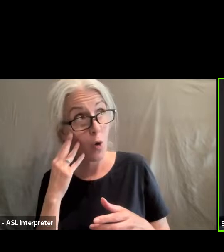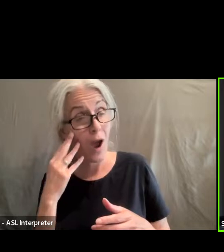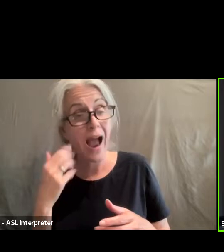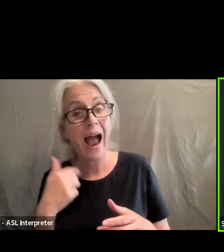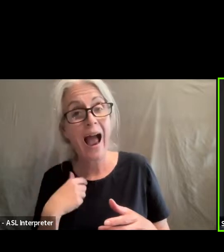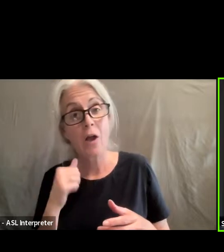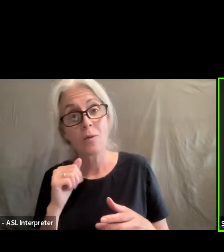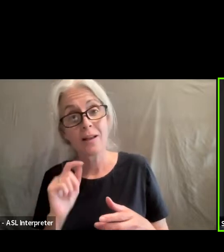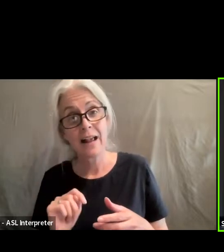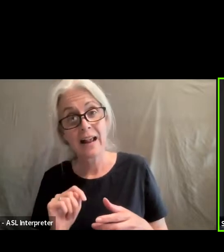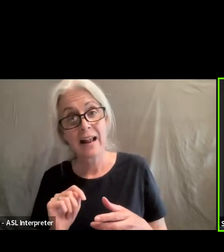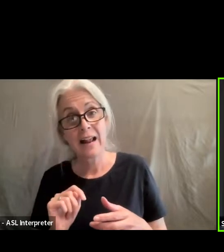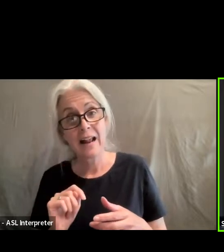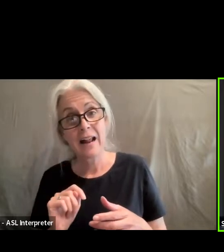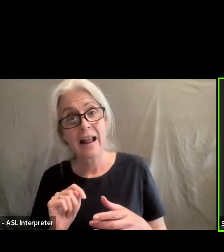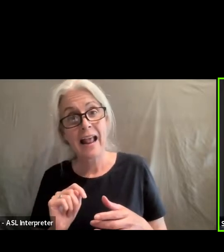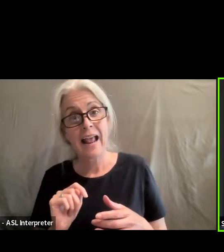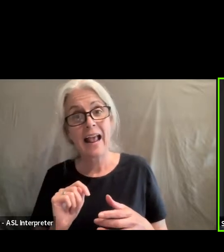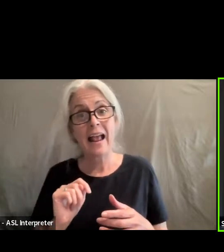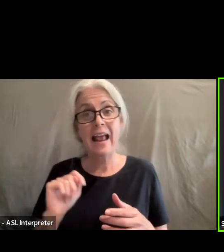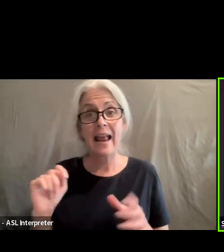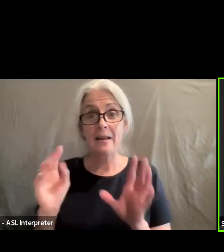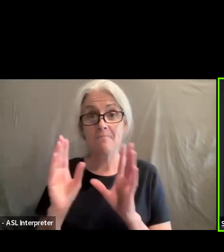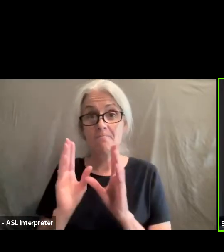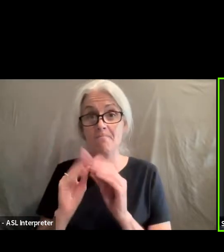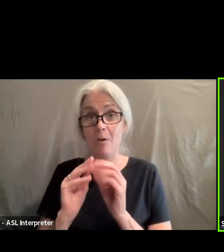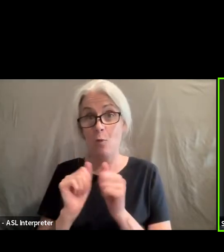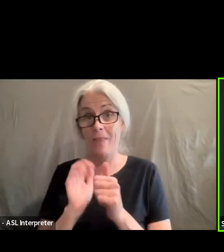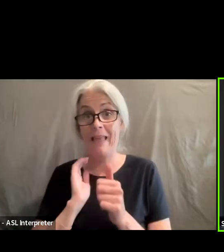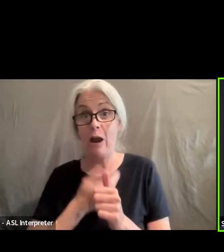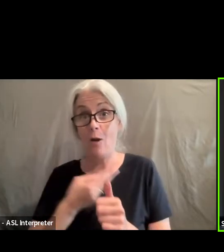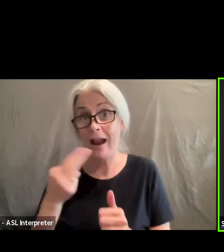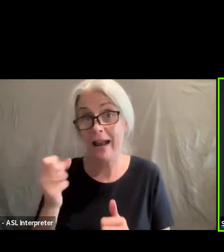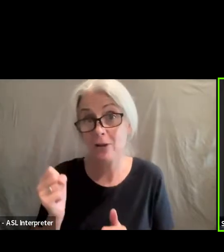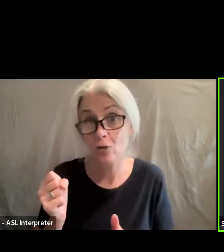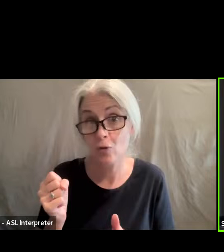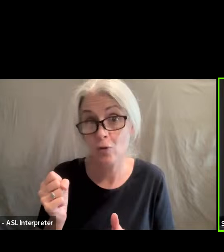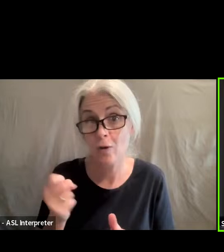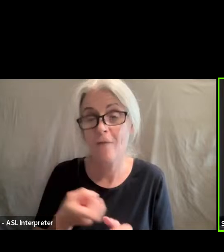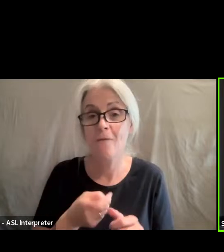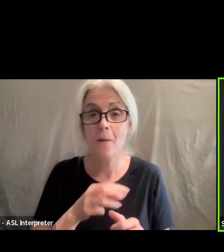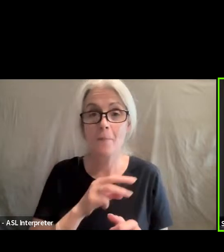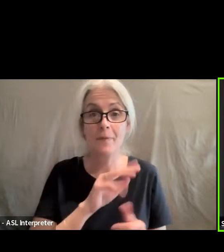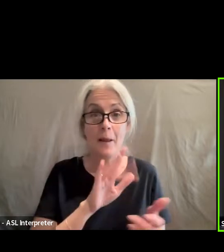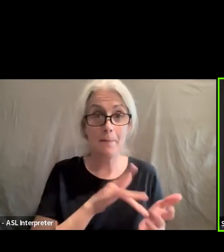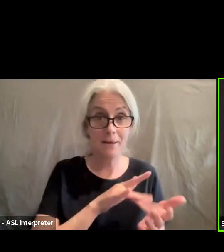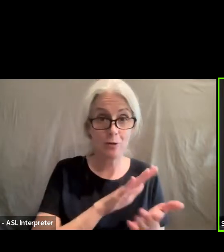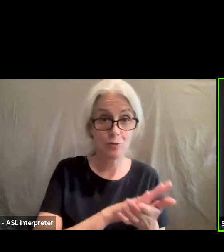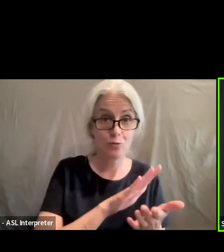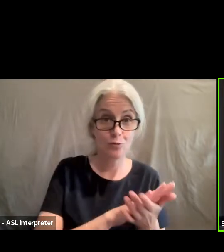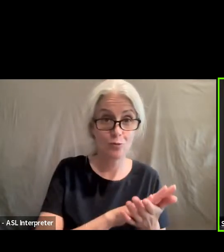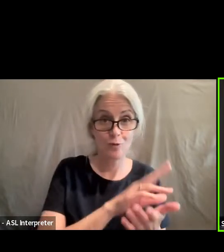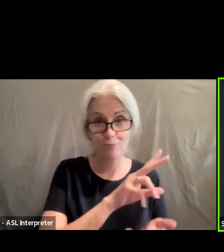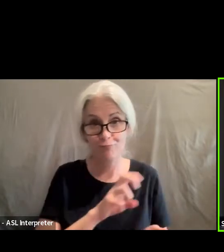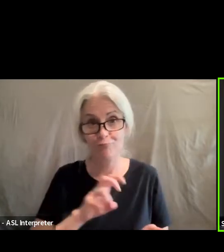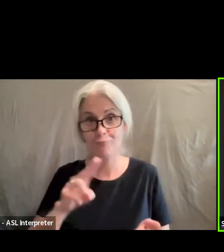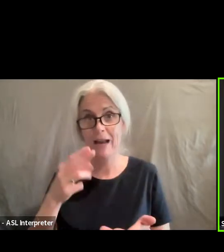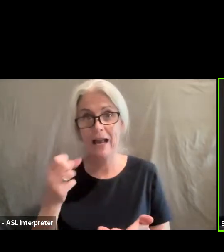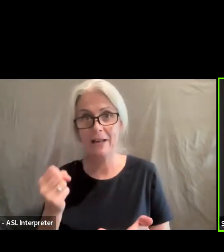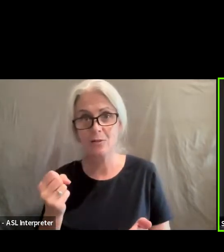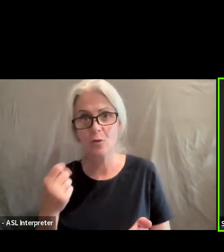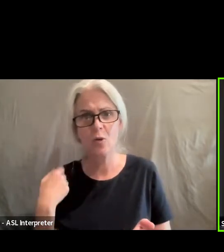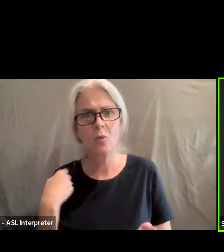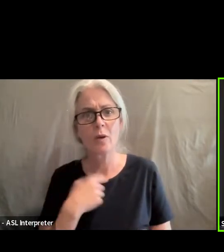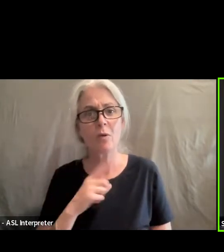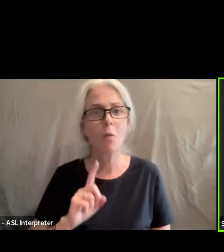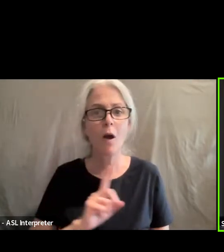at an articulation with our high school from being the middle school person. And we were walking around and a lot of the teachers were